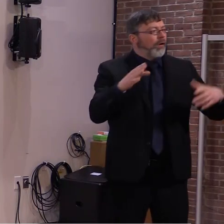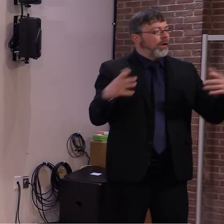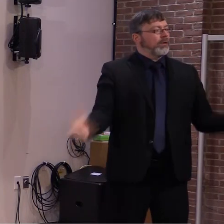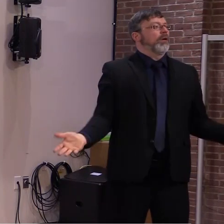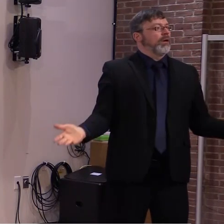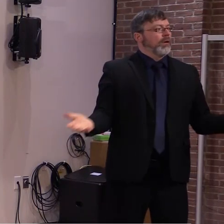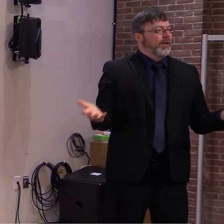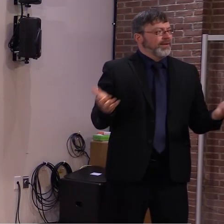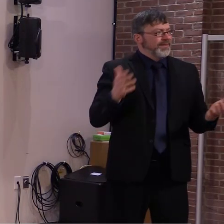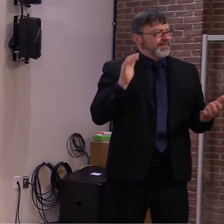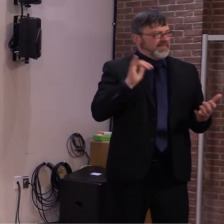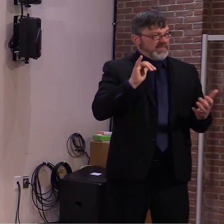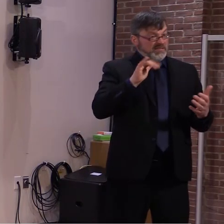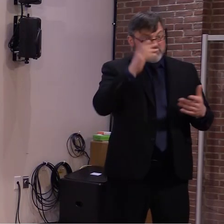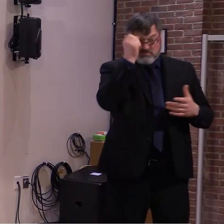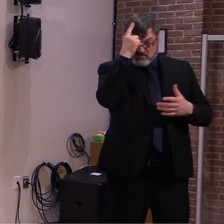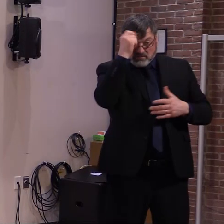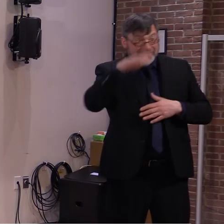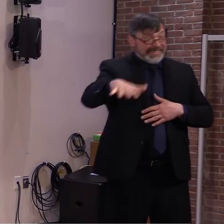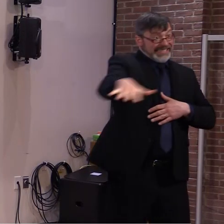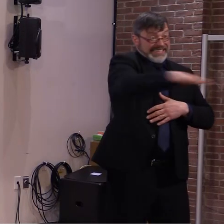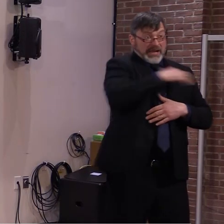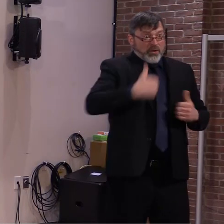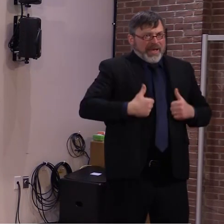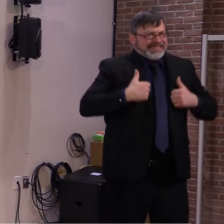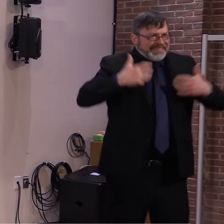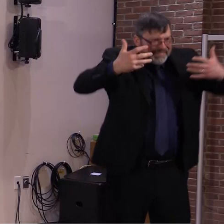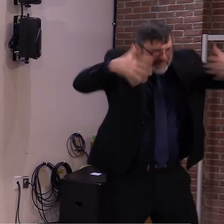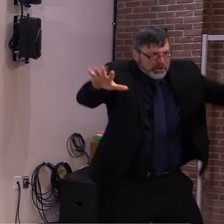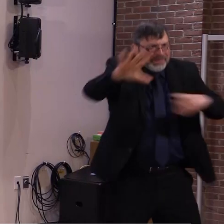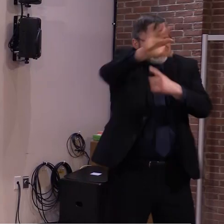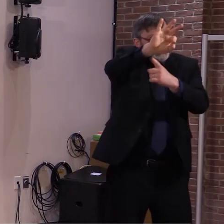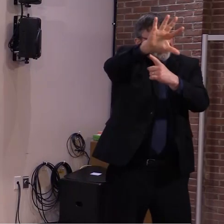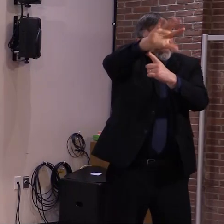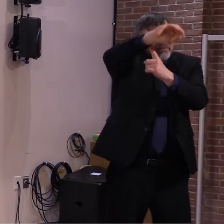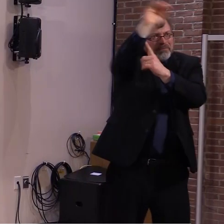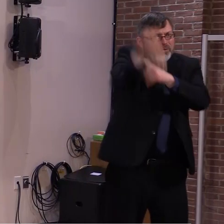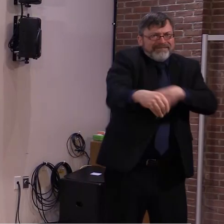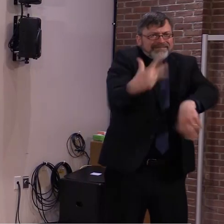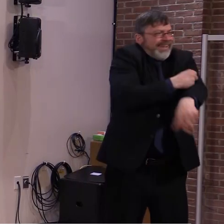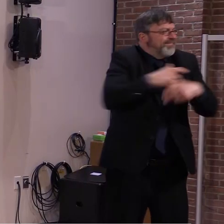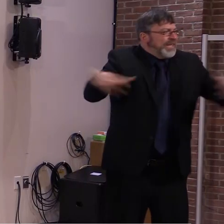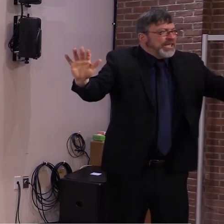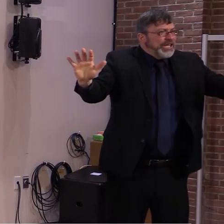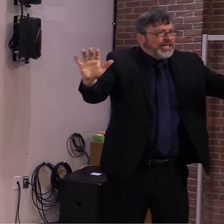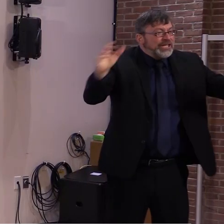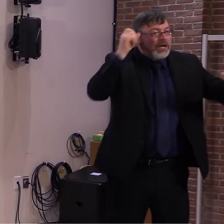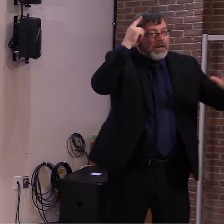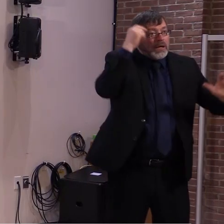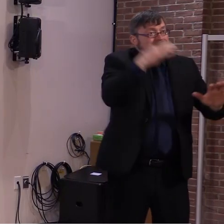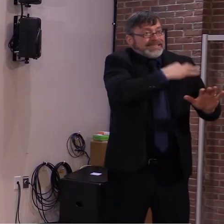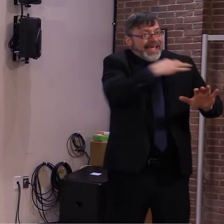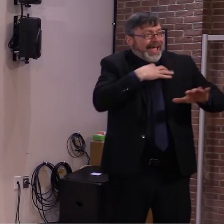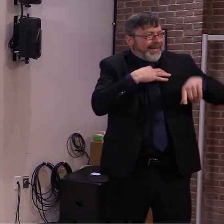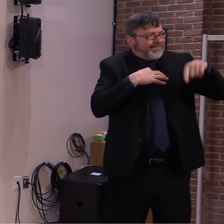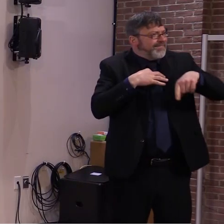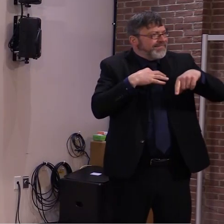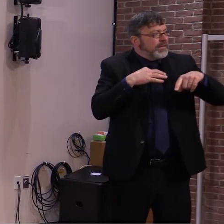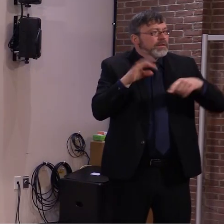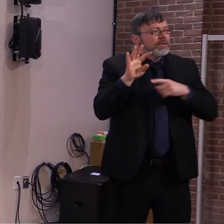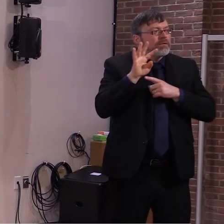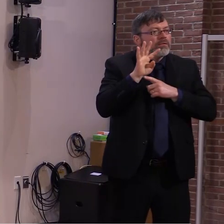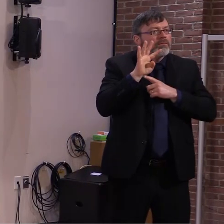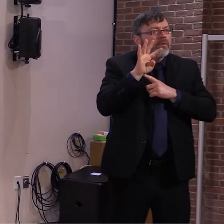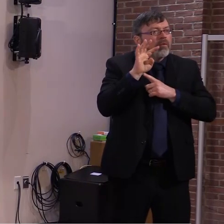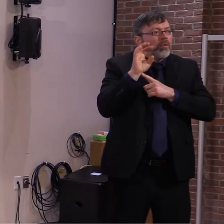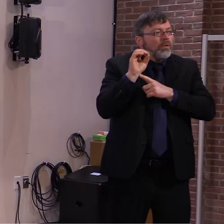only 40% of the patient-facing direct care staff have been vaccinated. Recently, Dr. Levine held a